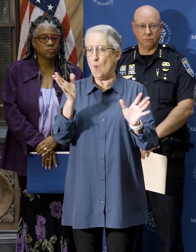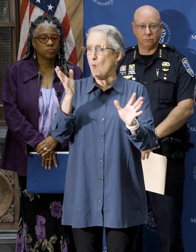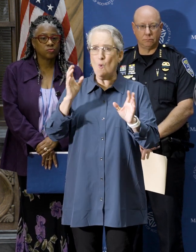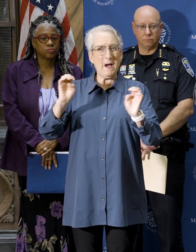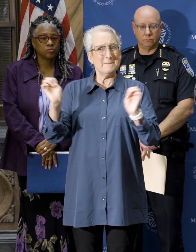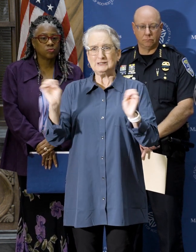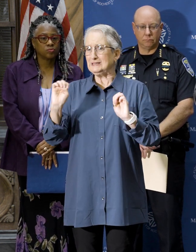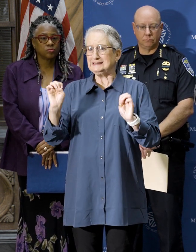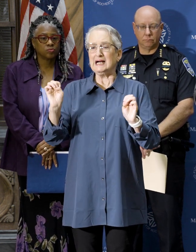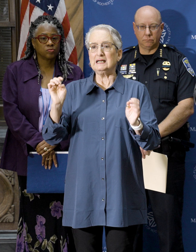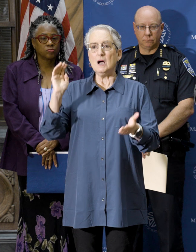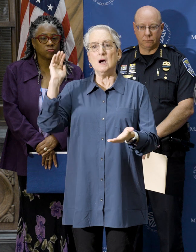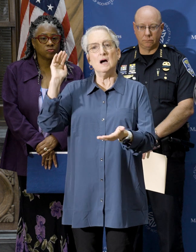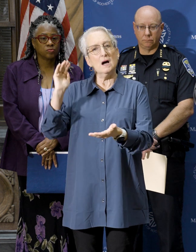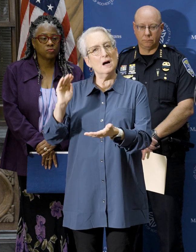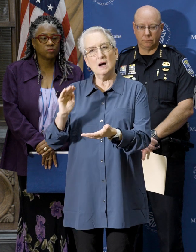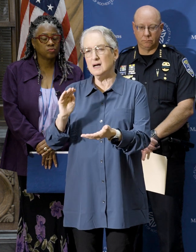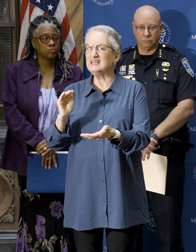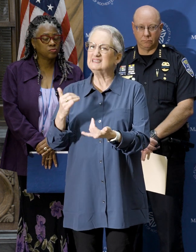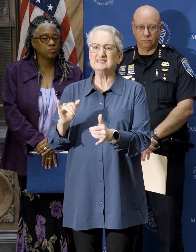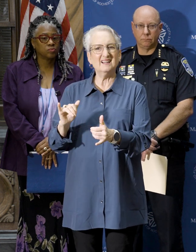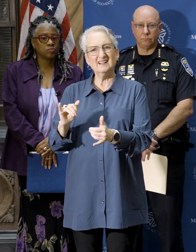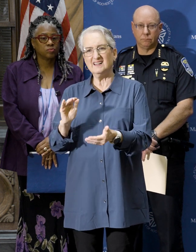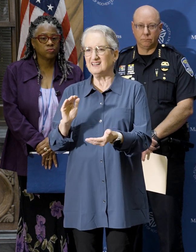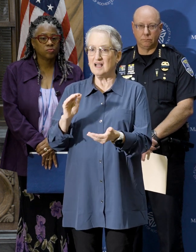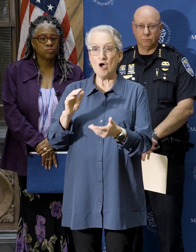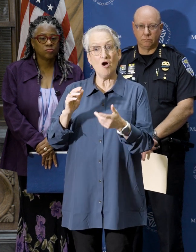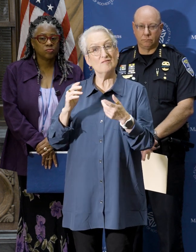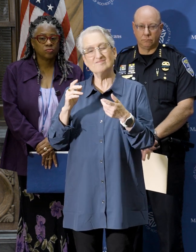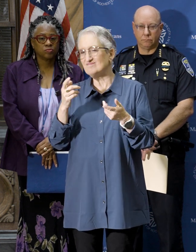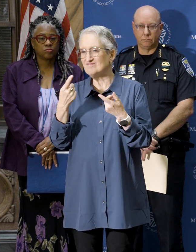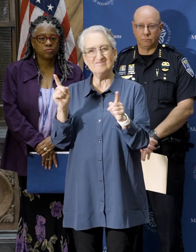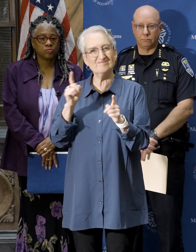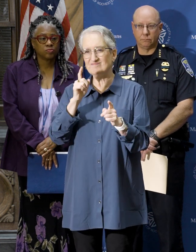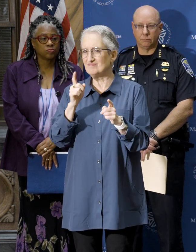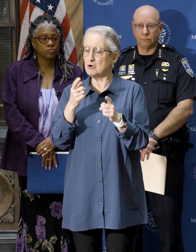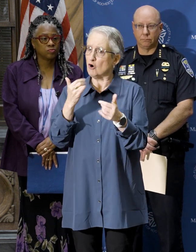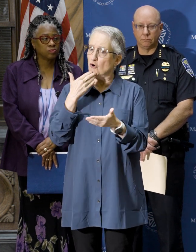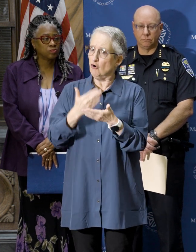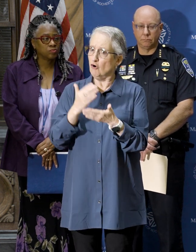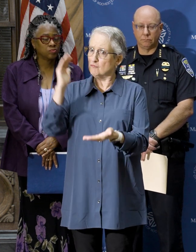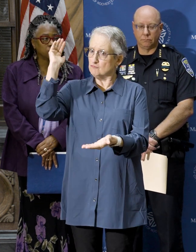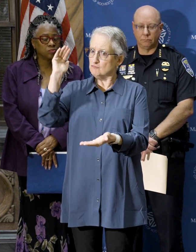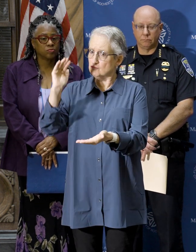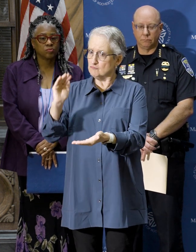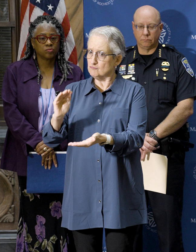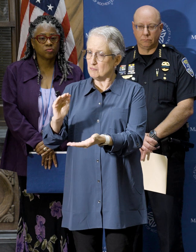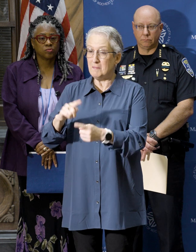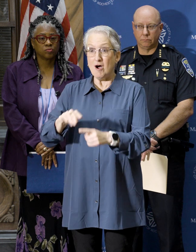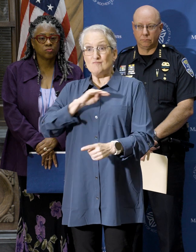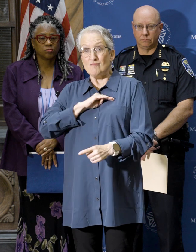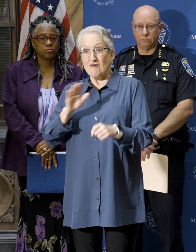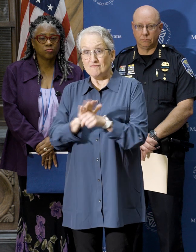that because I'm still not satisfied. We still got a lot more work to do, so that gun violence emergency will stay in effect. It's been a very